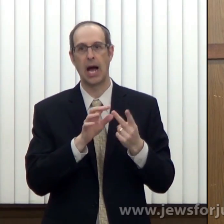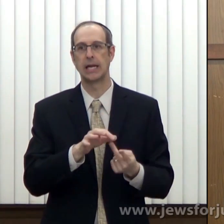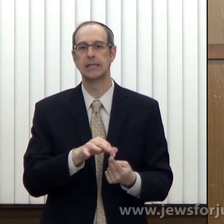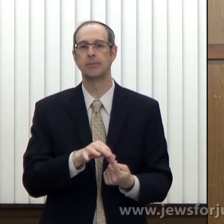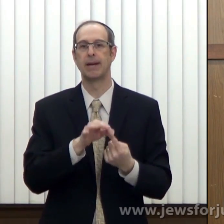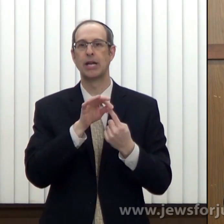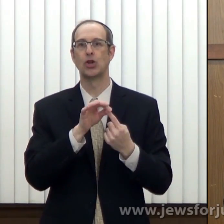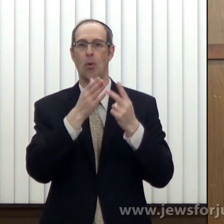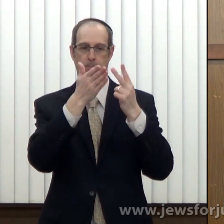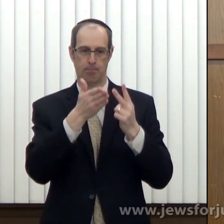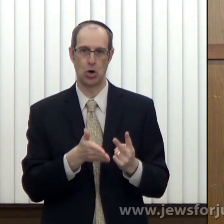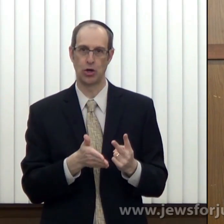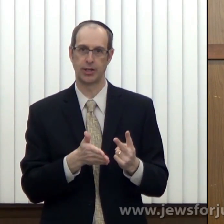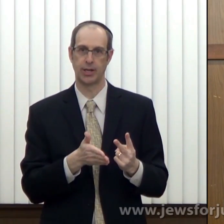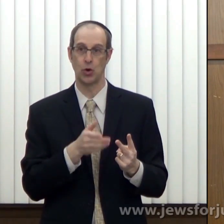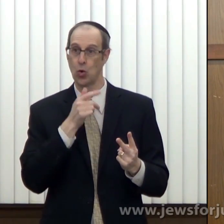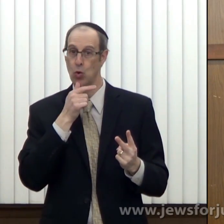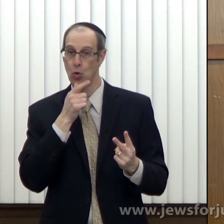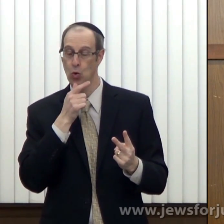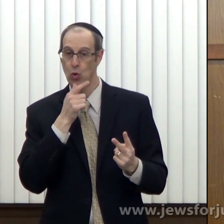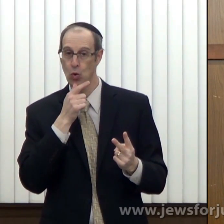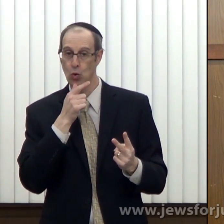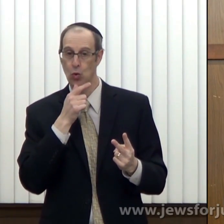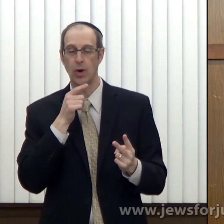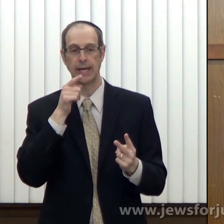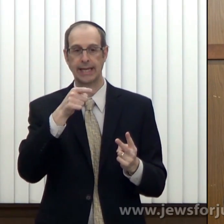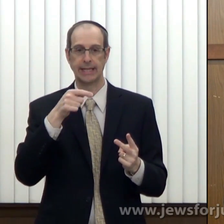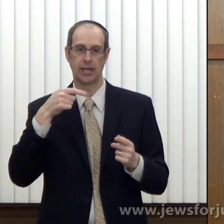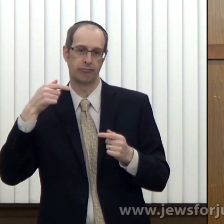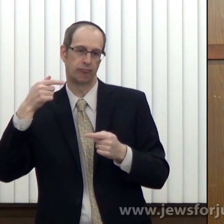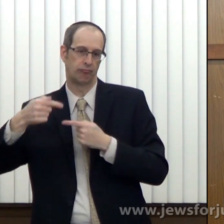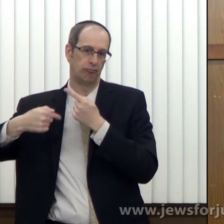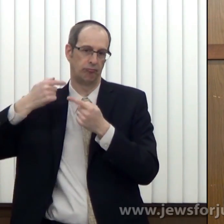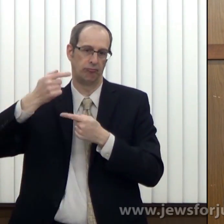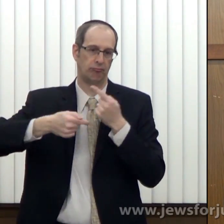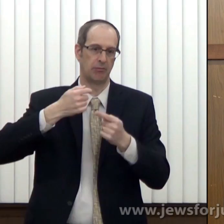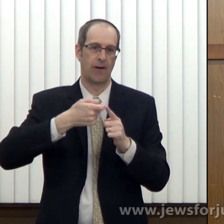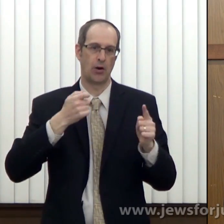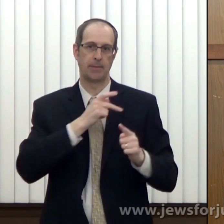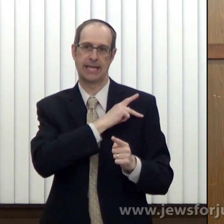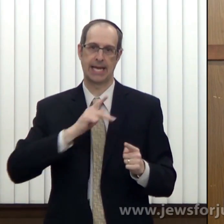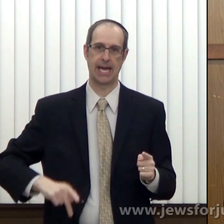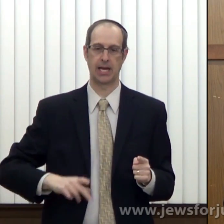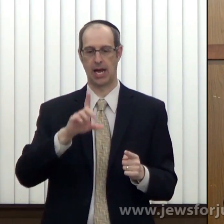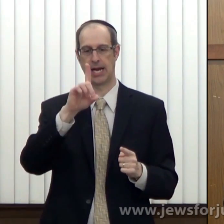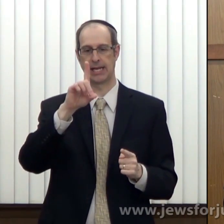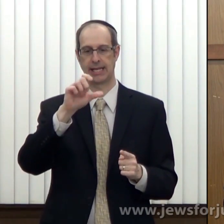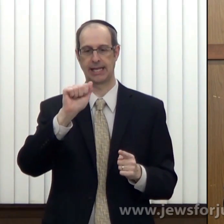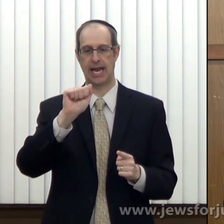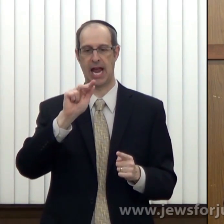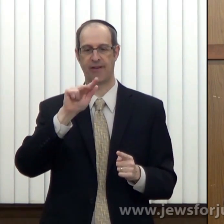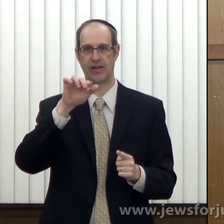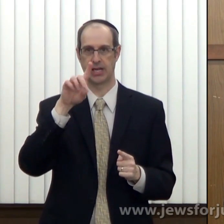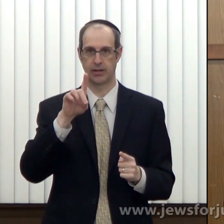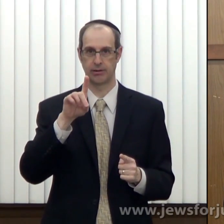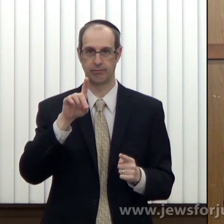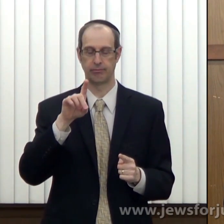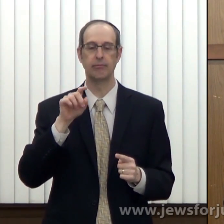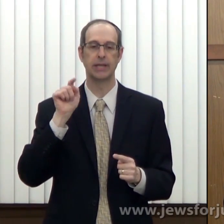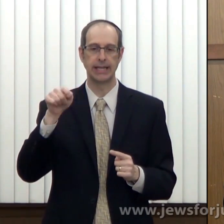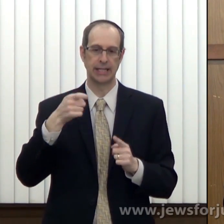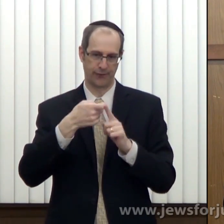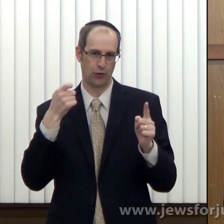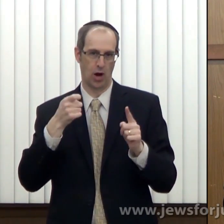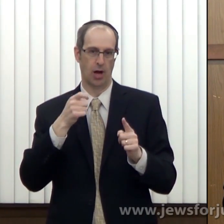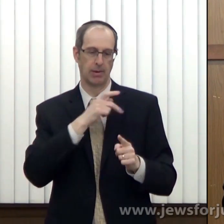person who will be a descendant of King David. He will be a descendant of